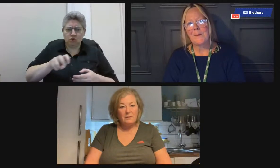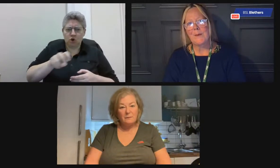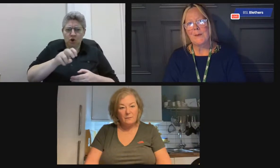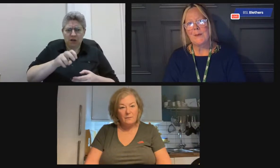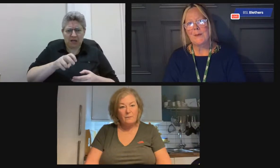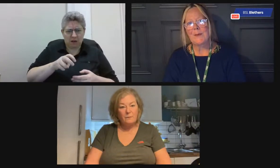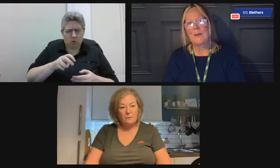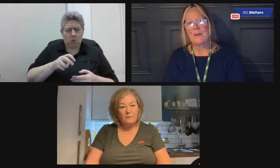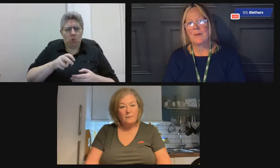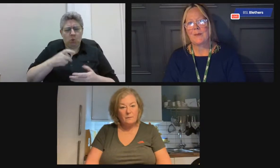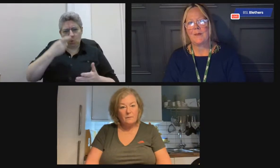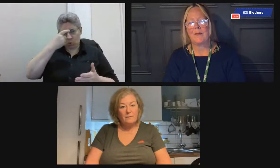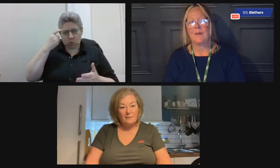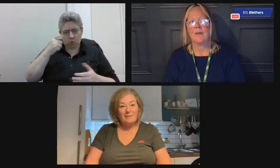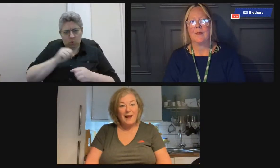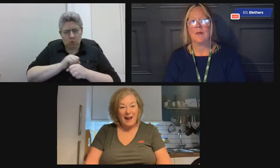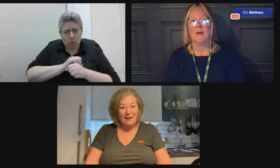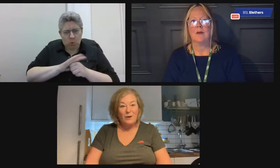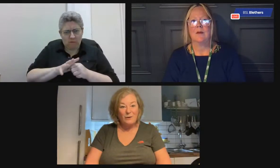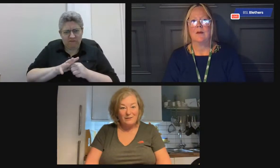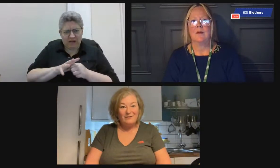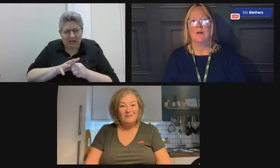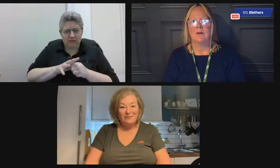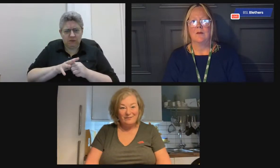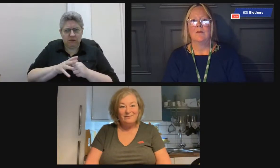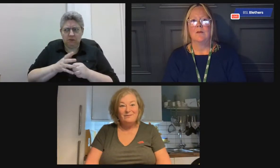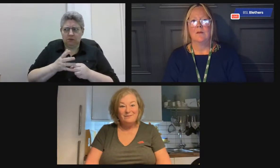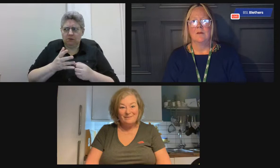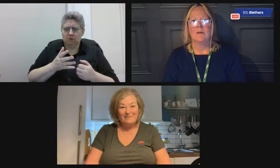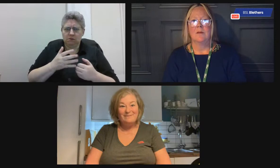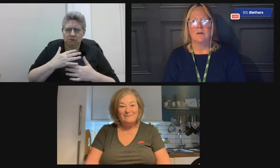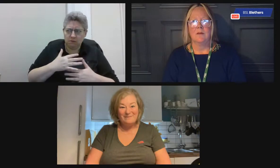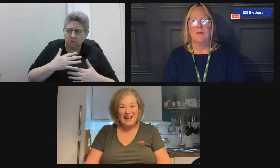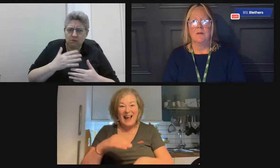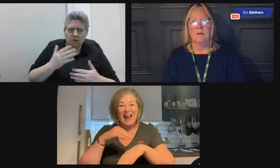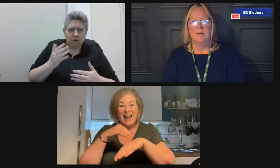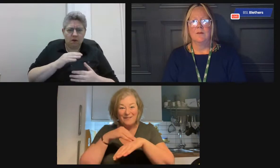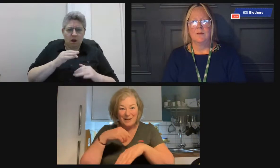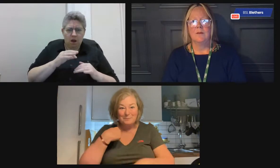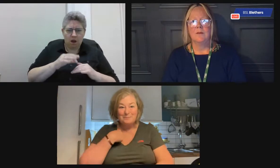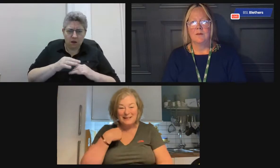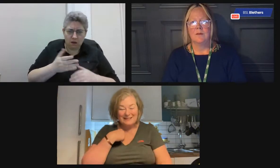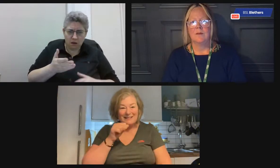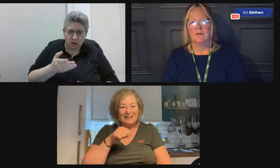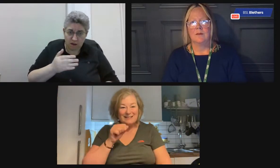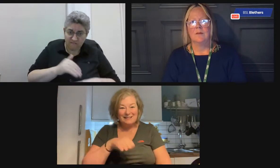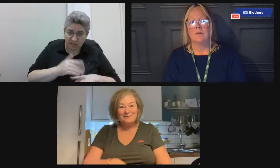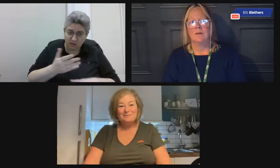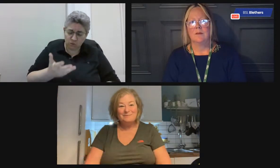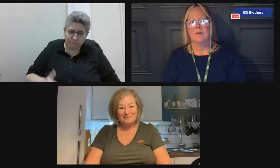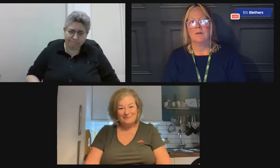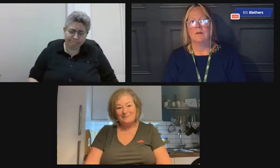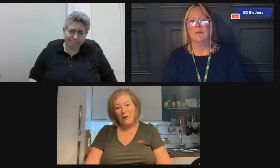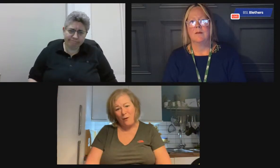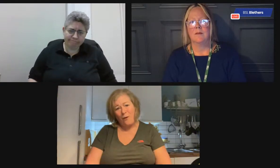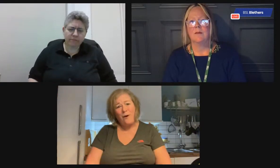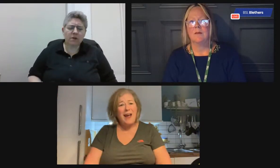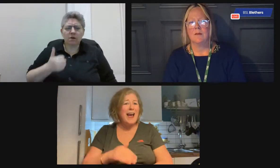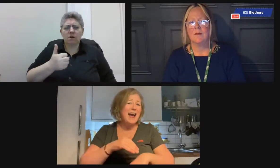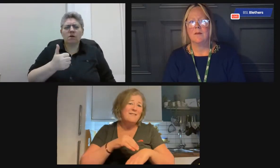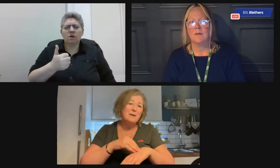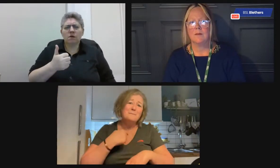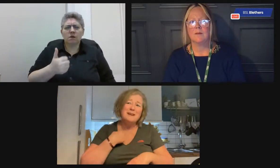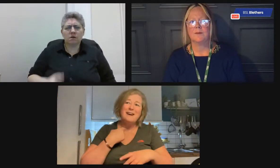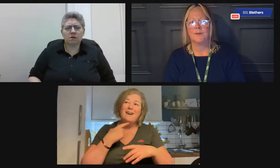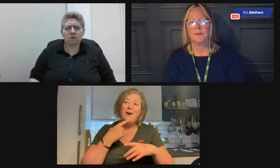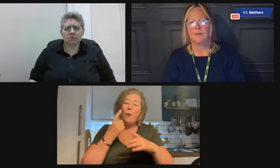So, okay. Um, so then you kind of went to surgery and everything, but you had a difficult time really because that was all through COVID. Oh, And